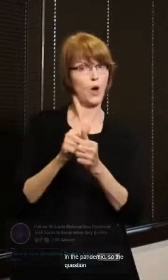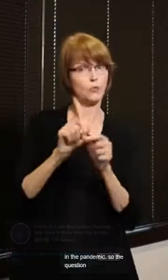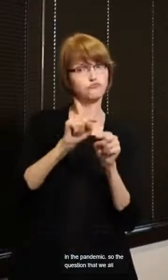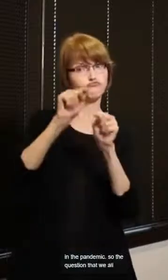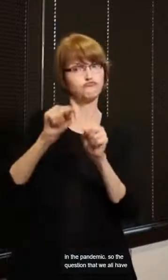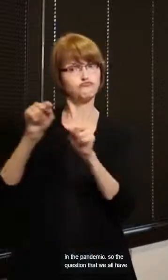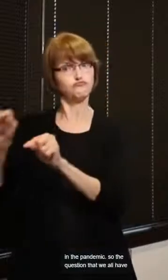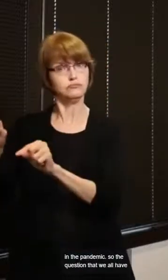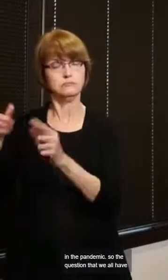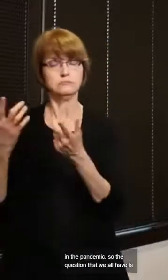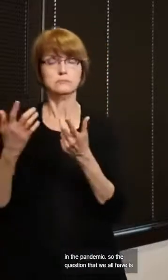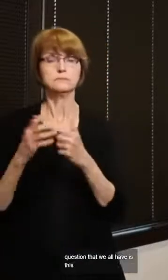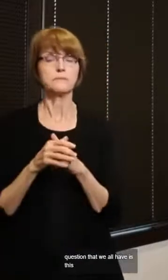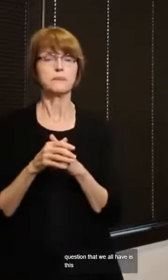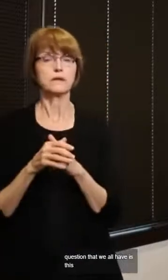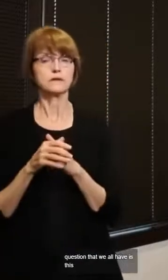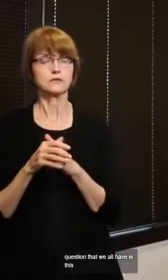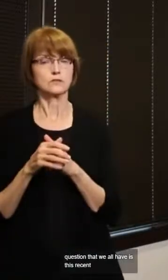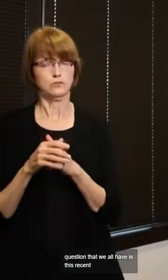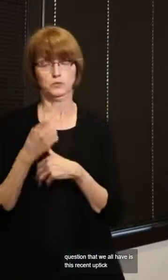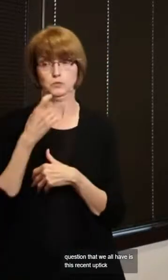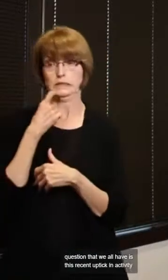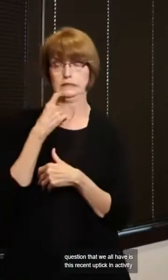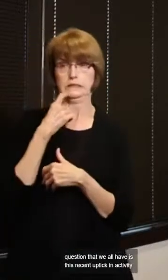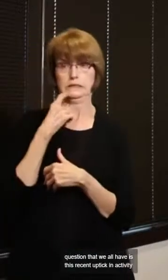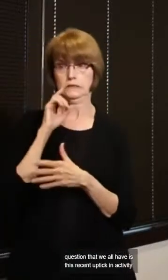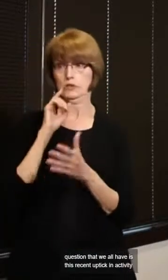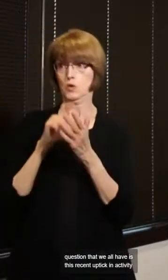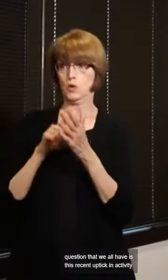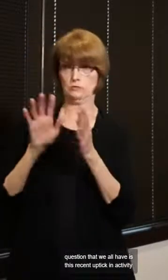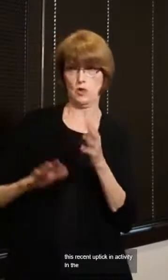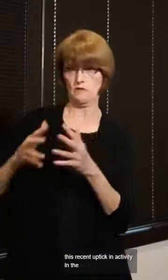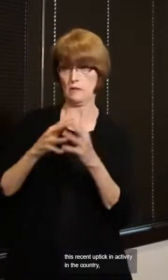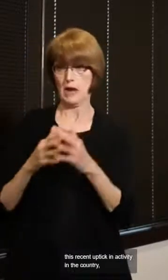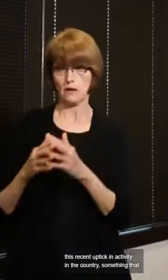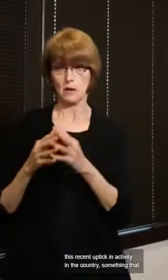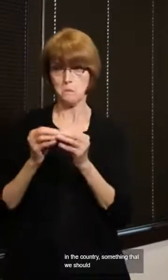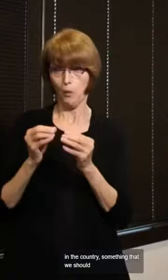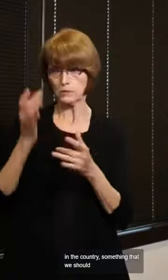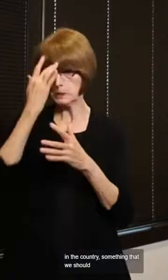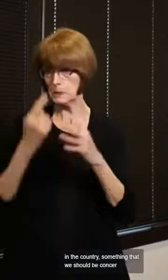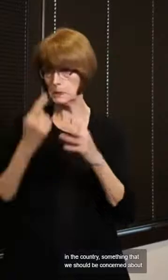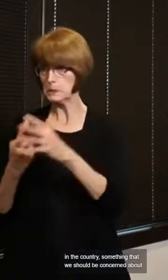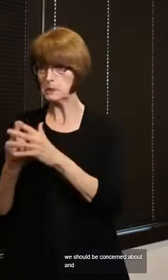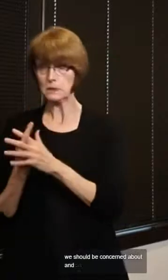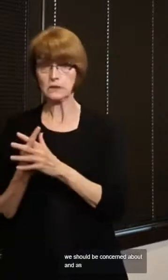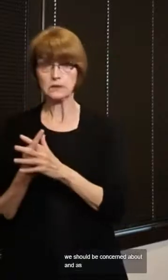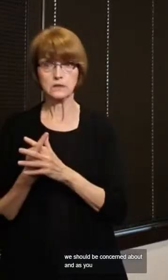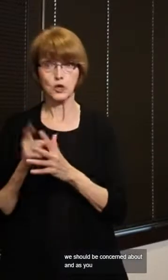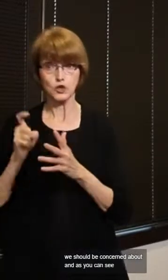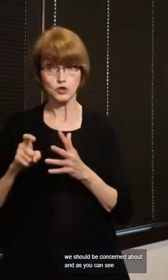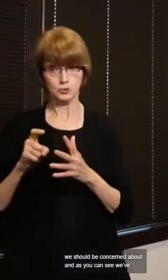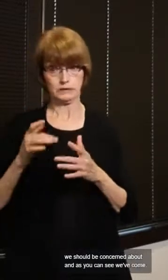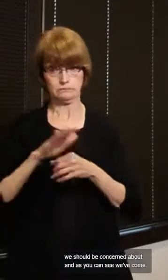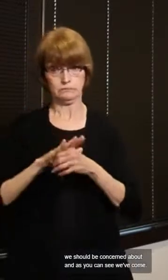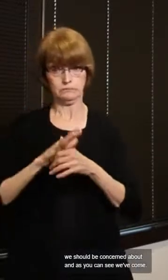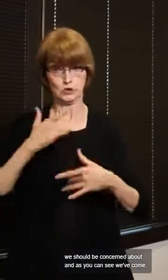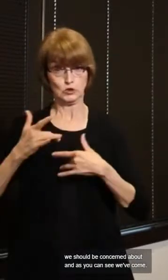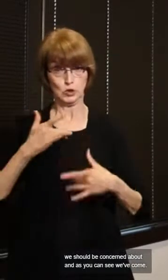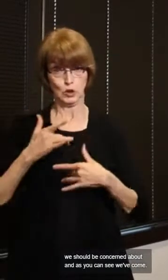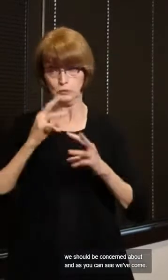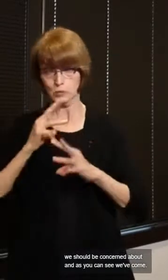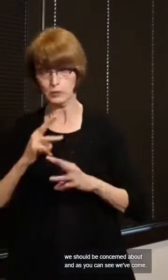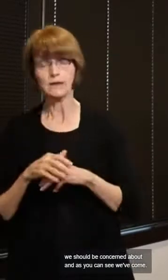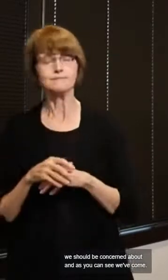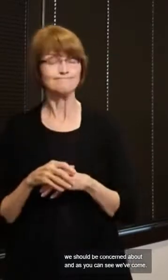have is this recent uptick in activity in the country something that we should be concerned about? And as you can see, we've come down